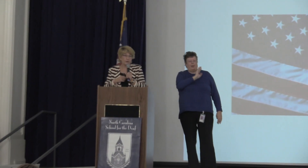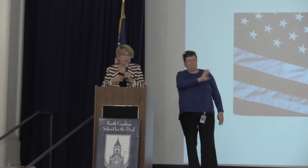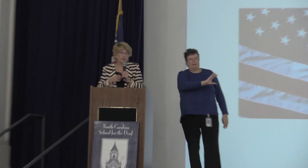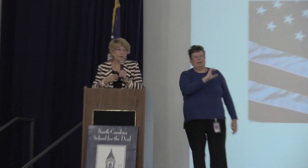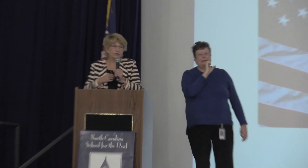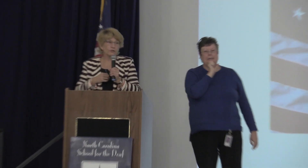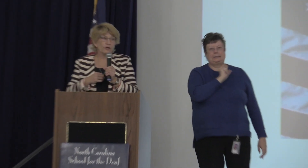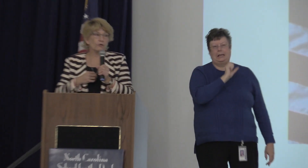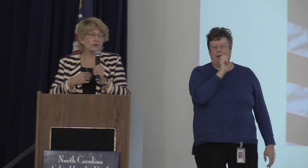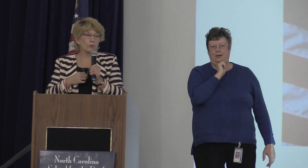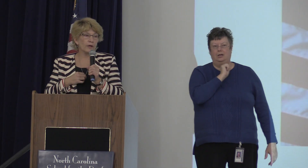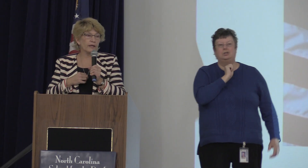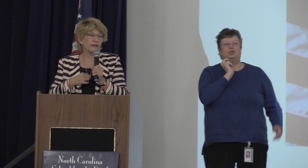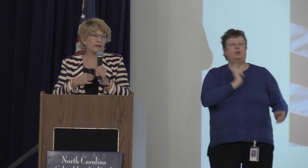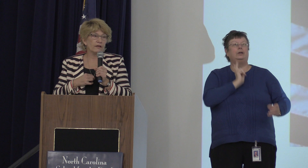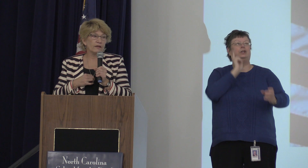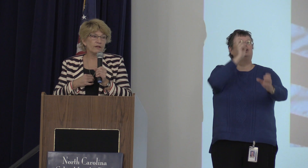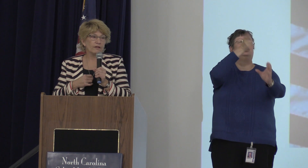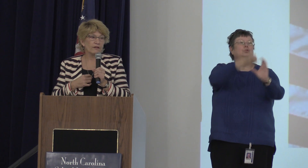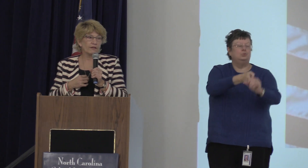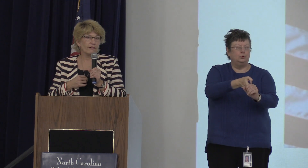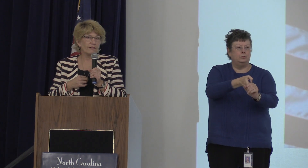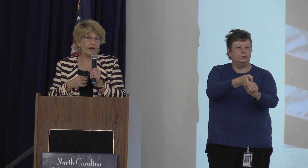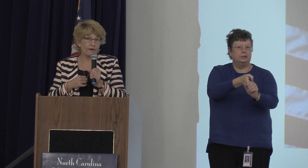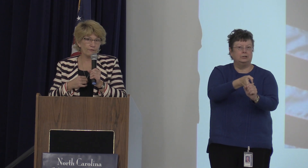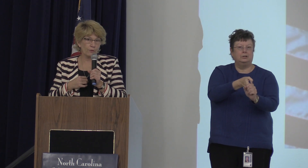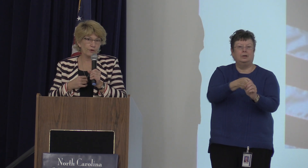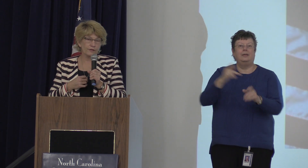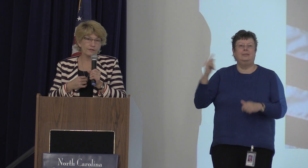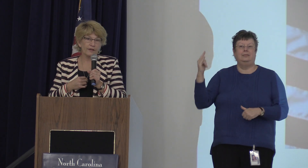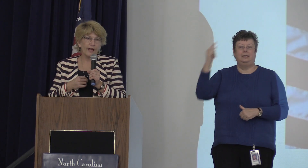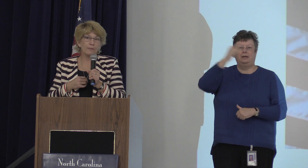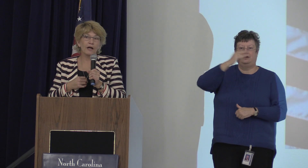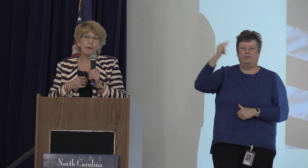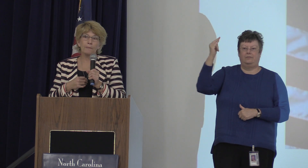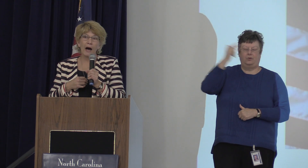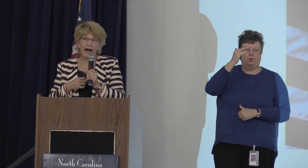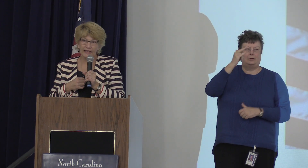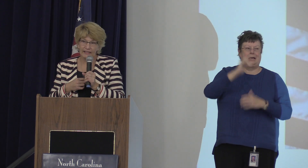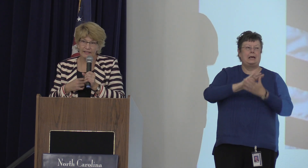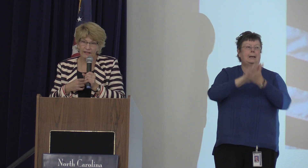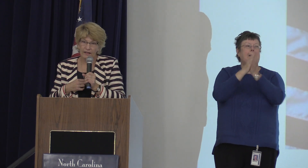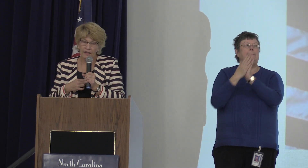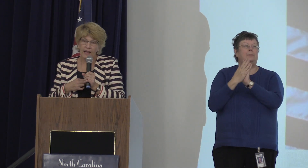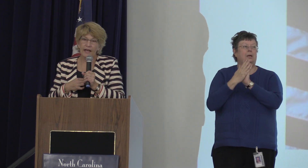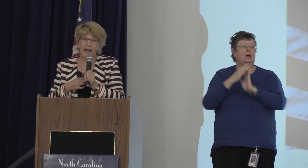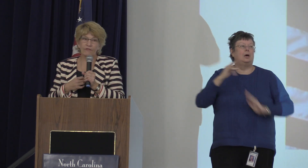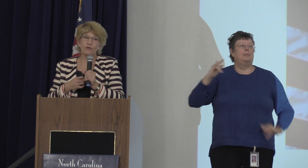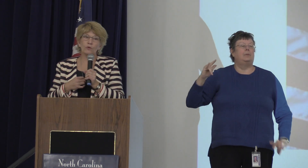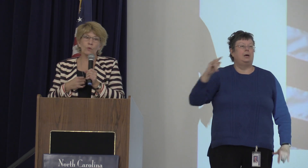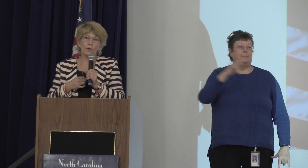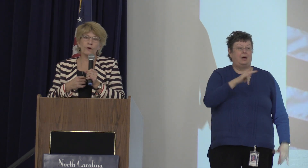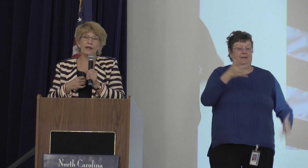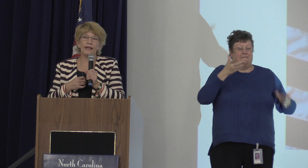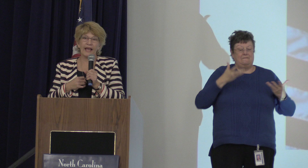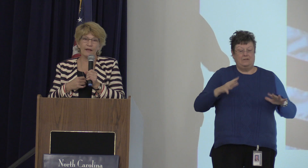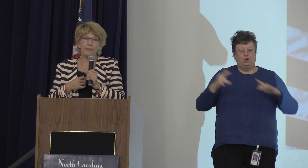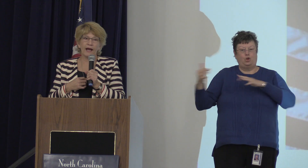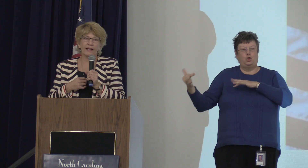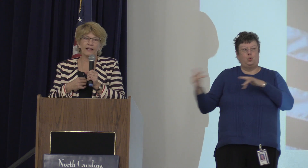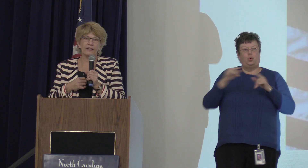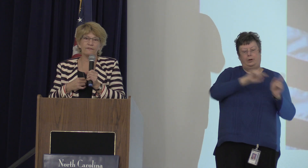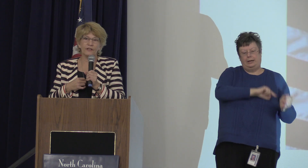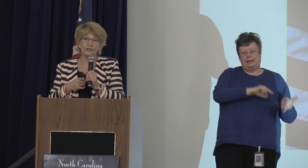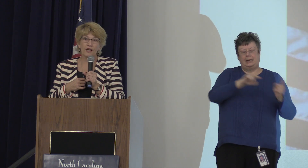age to go join the Air Force and become a pilot. And after the war, he